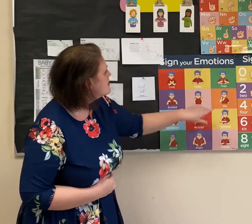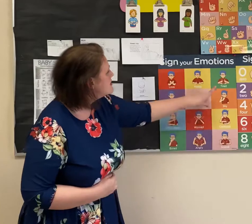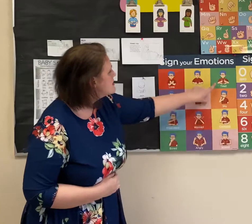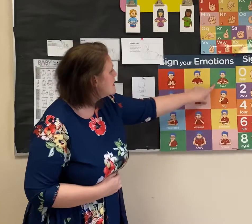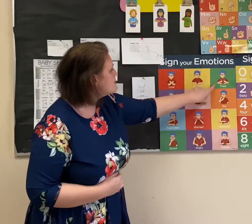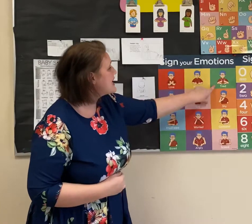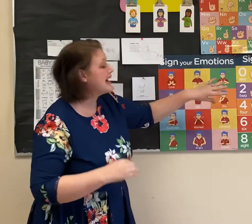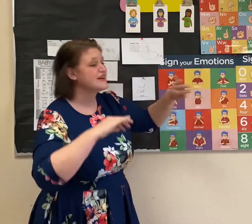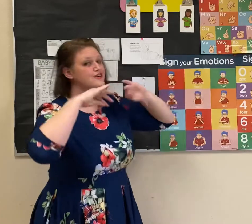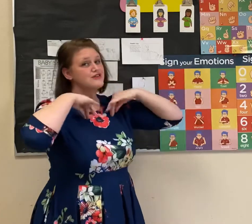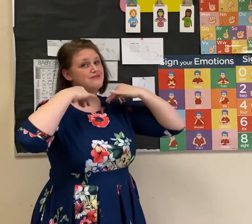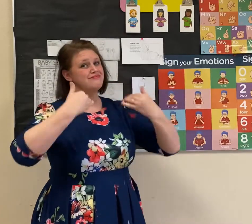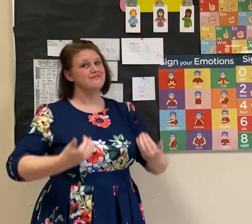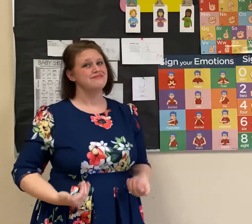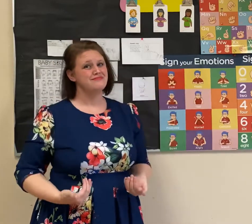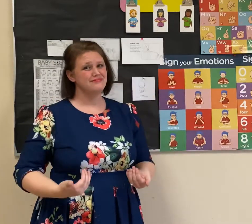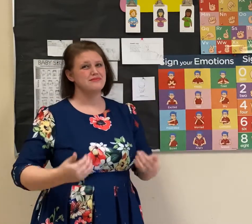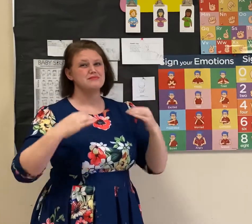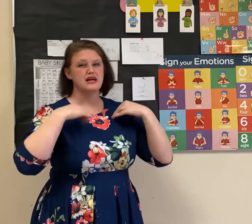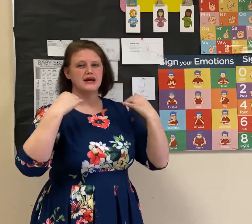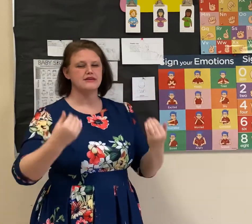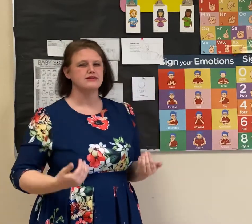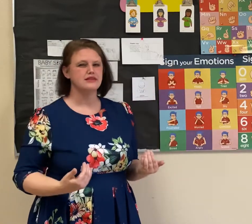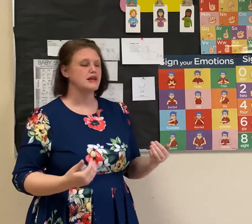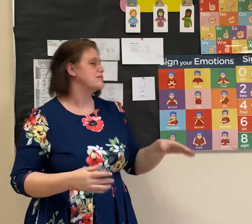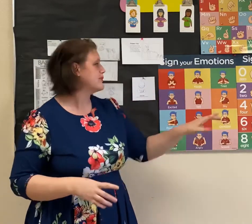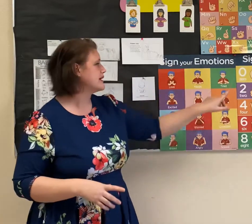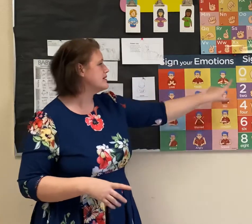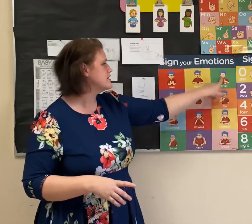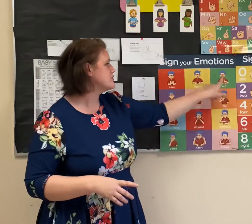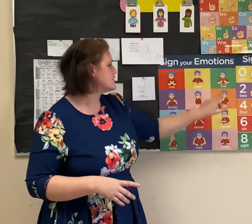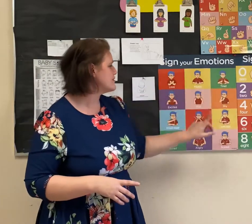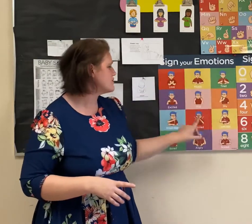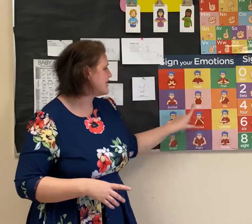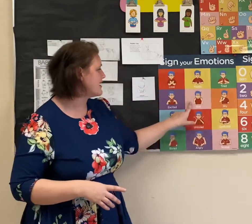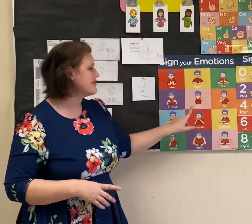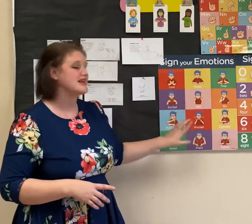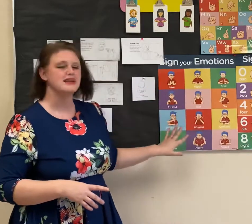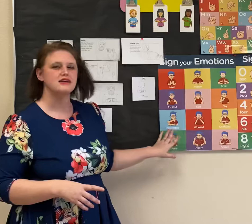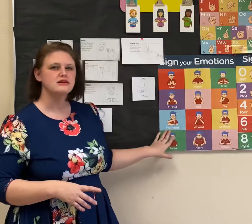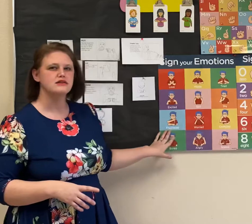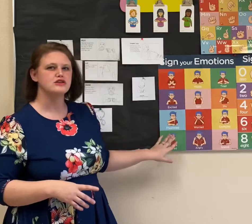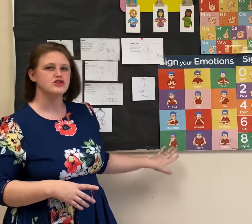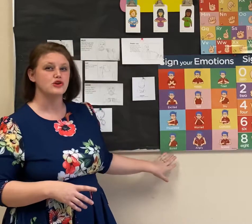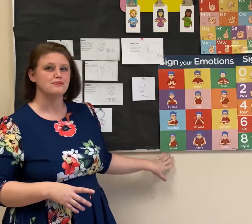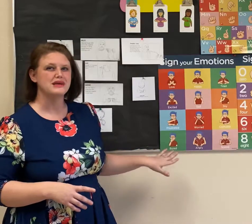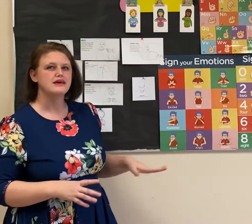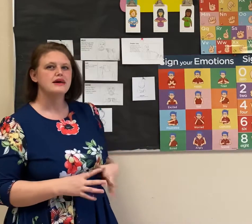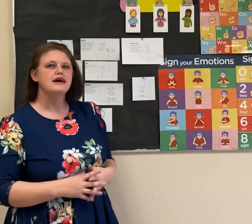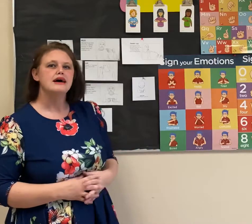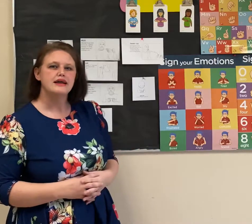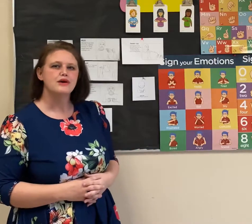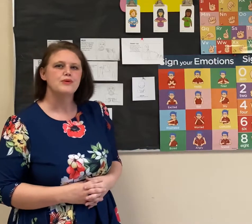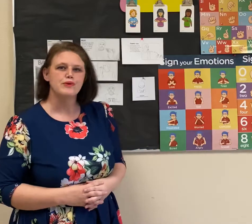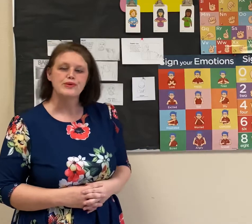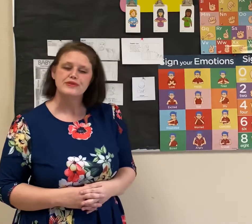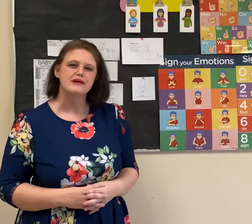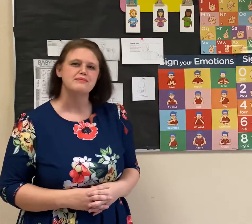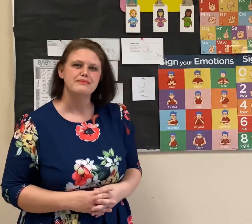I'm tired. I'm tired, and they can point to whichever sign they need to show me, and I will work with them and